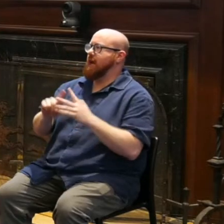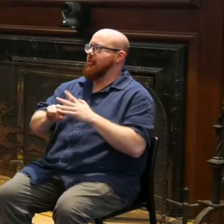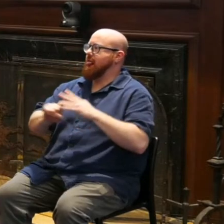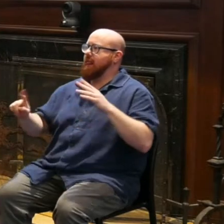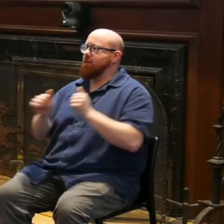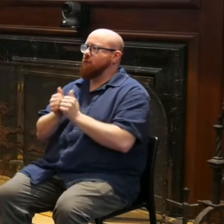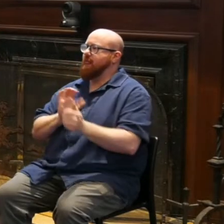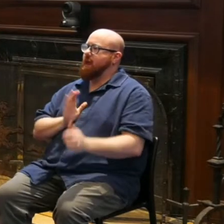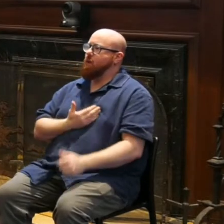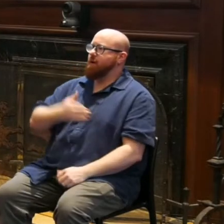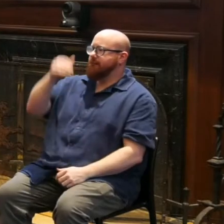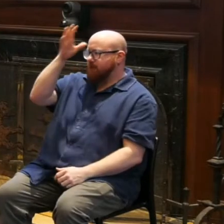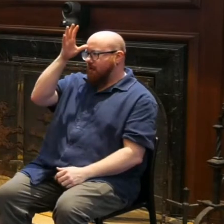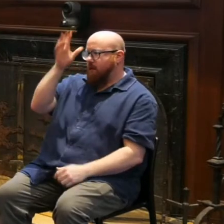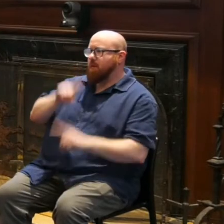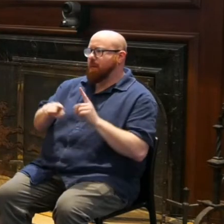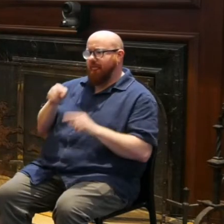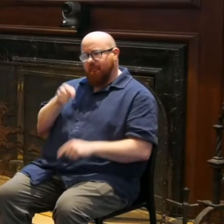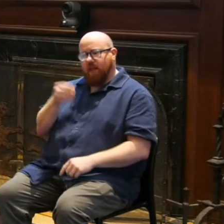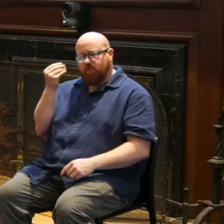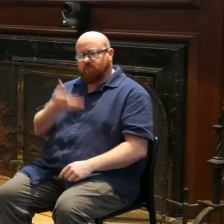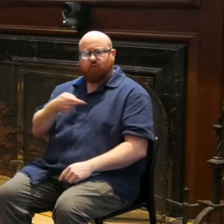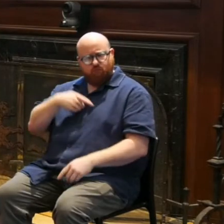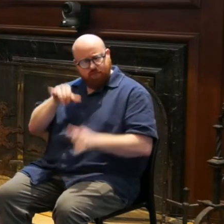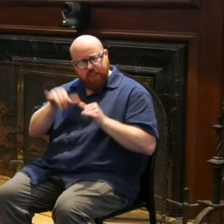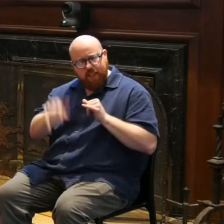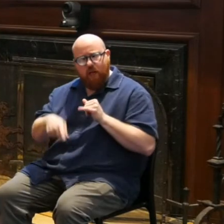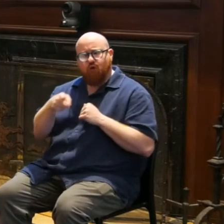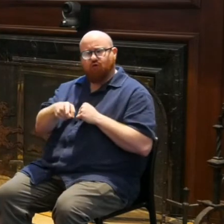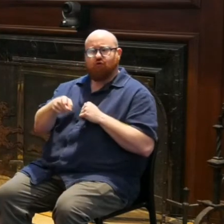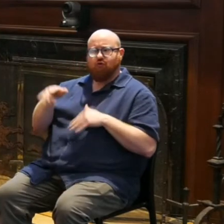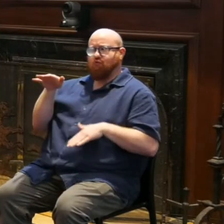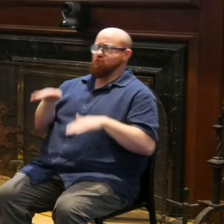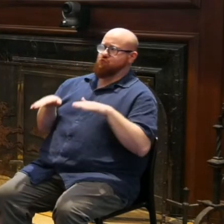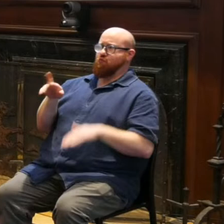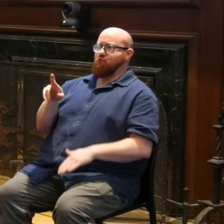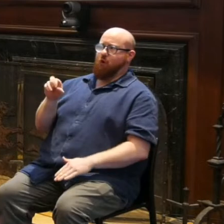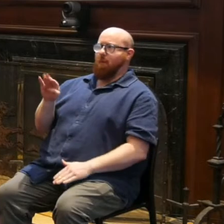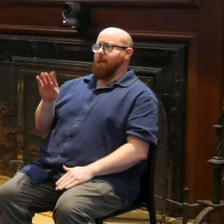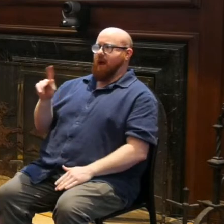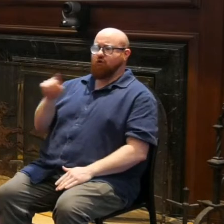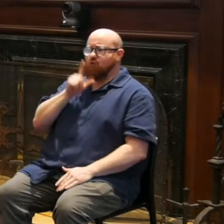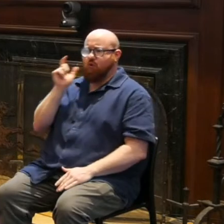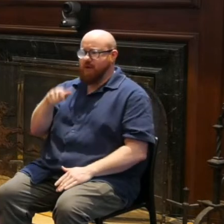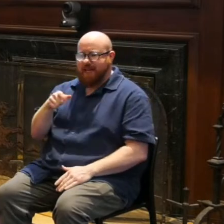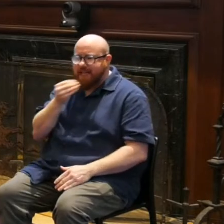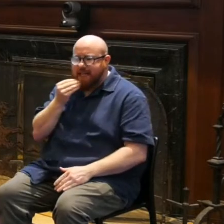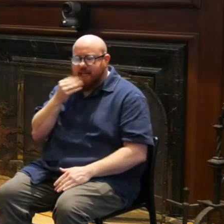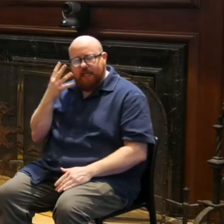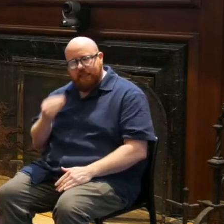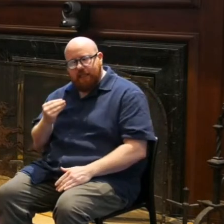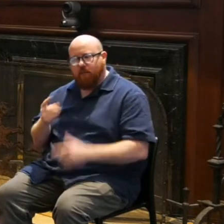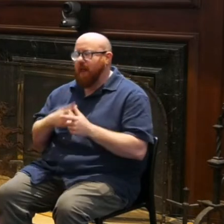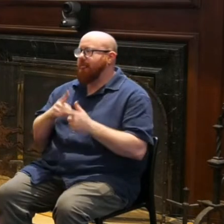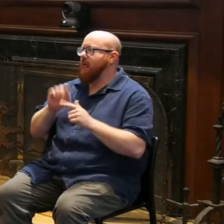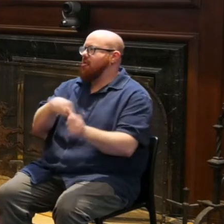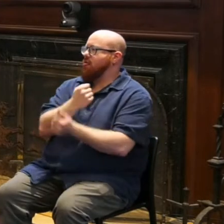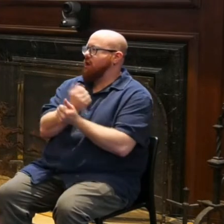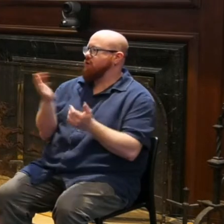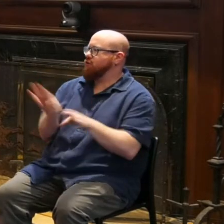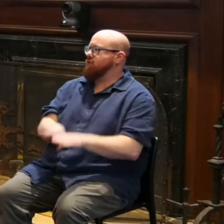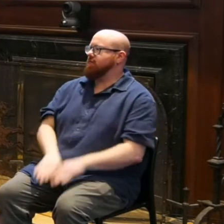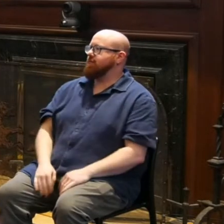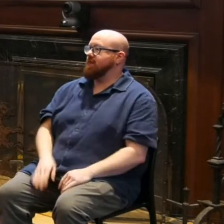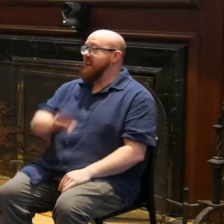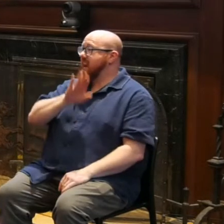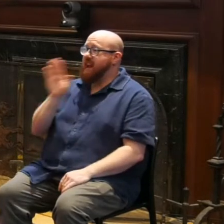stay. "You're robots," they said. "You don't need to eat or sleep." And they locked the doors behind them. They never came